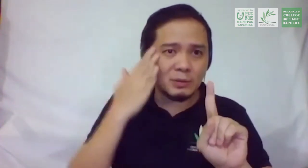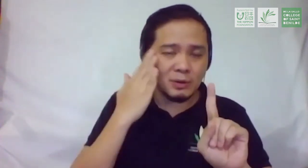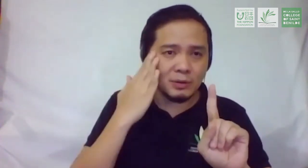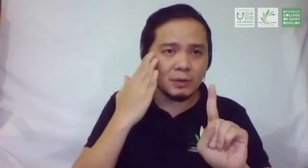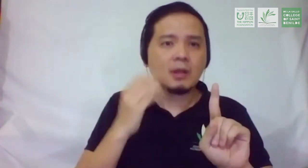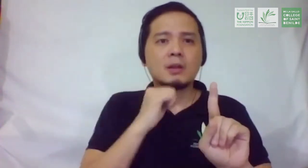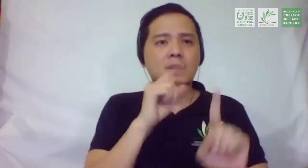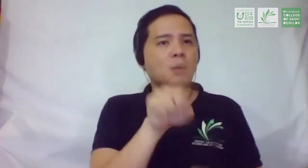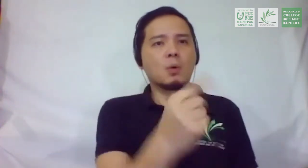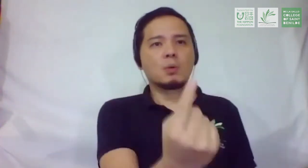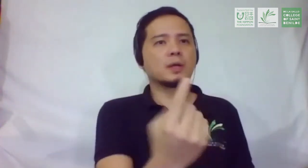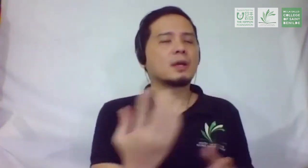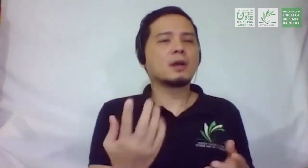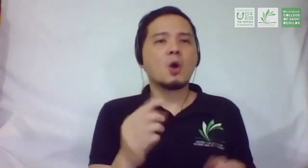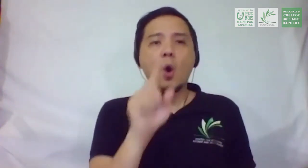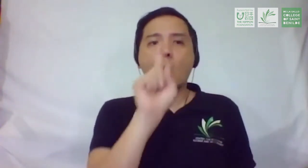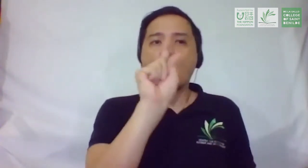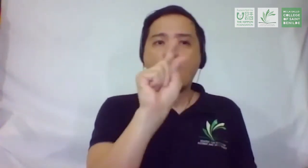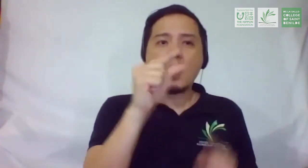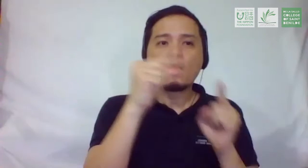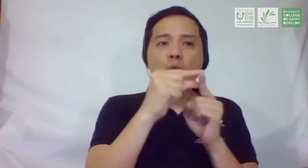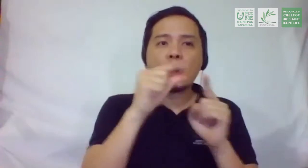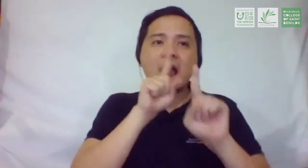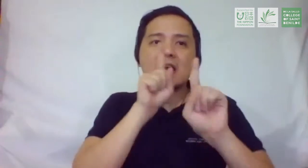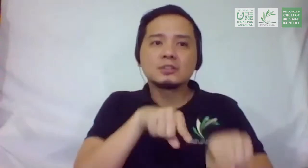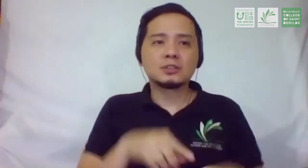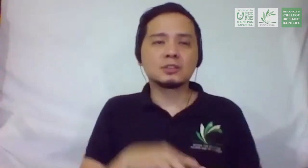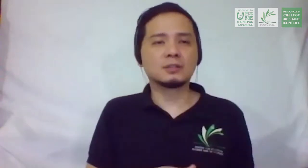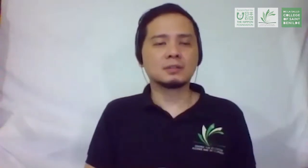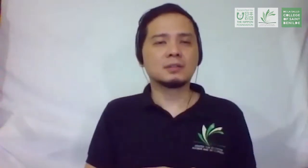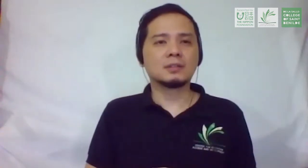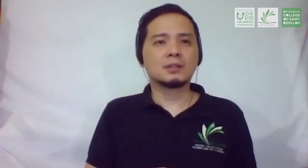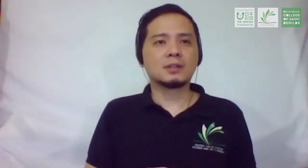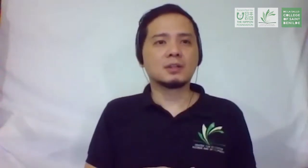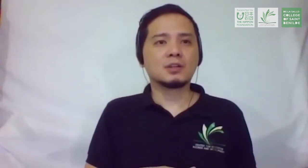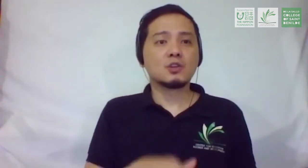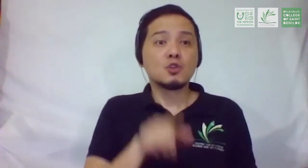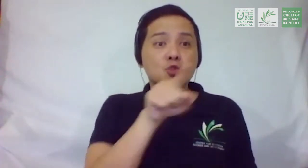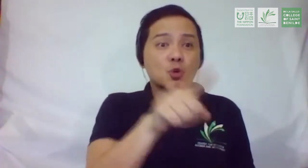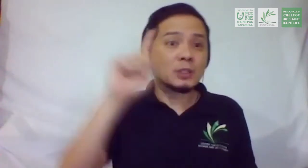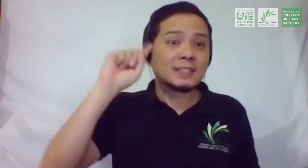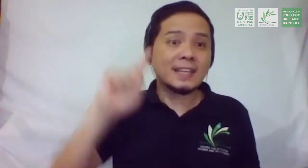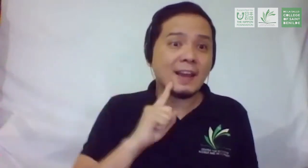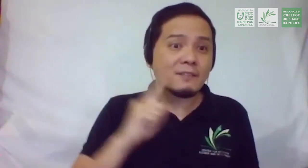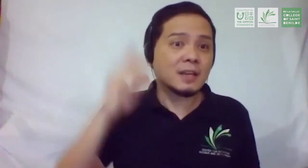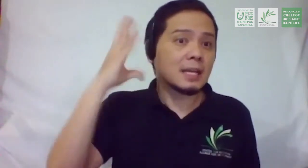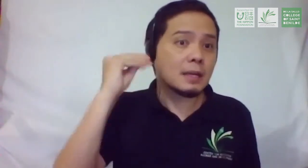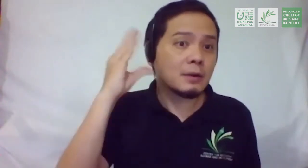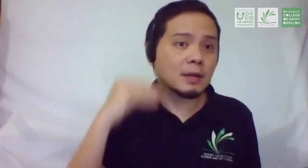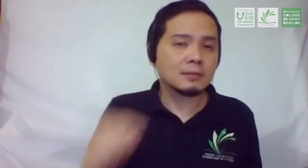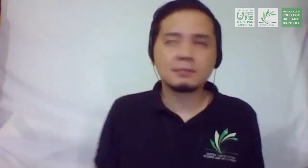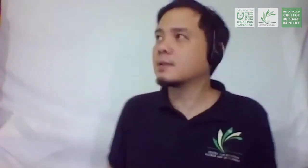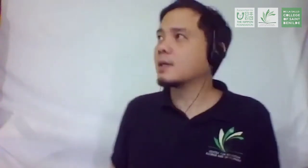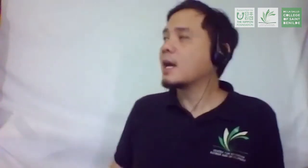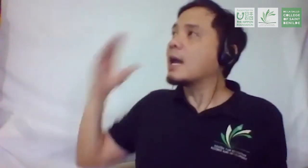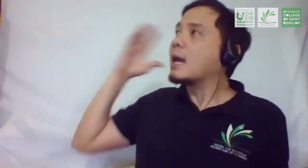asking the students to give one word answers, like, are you deaf or hearing?